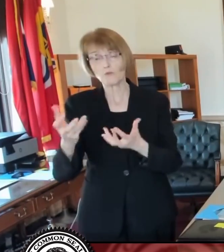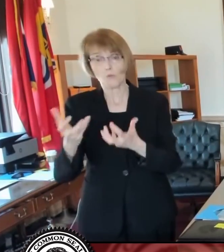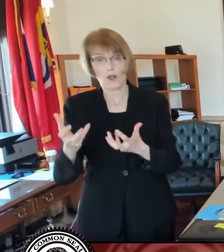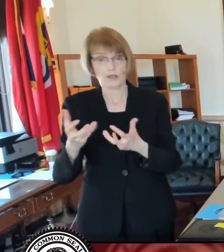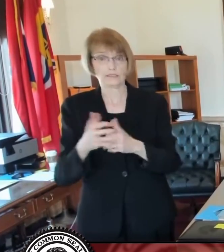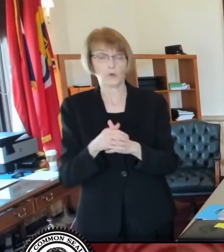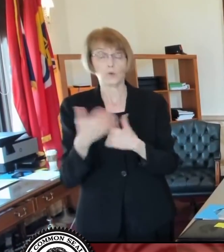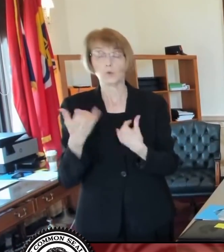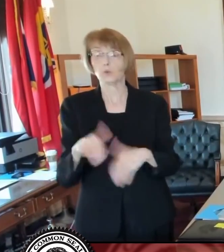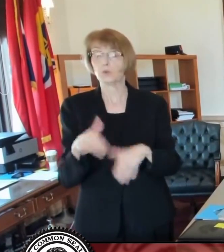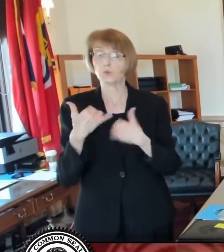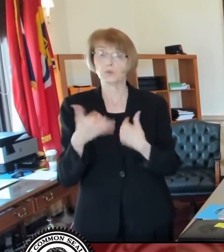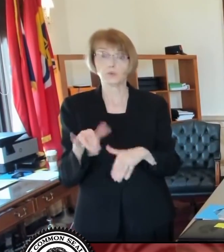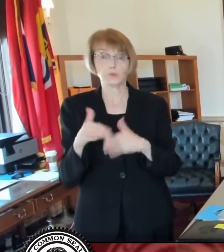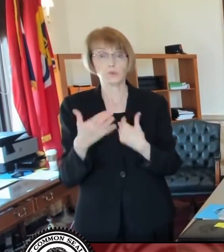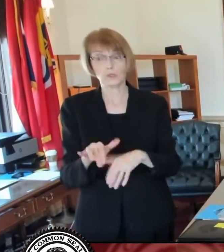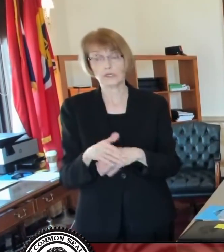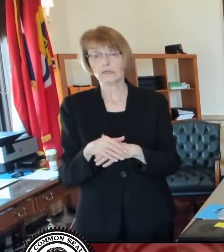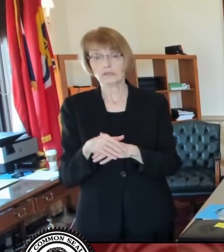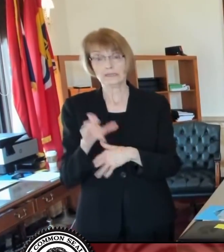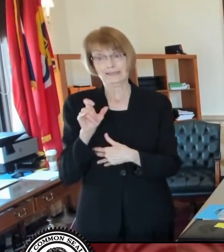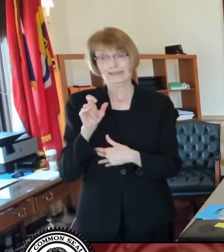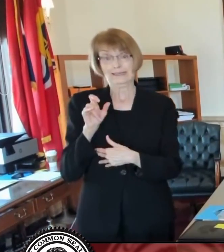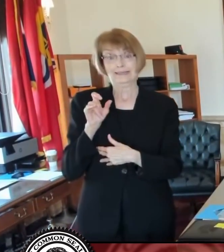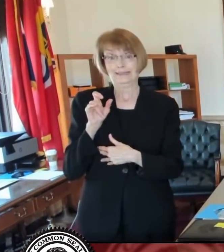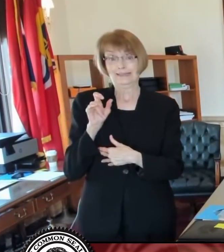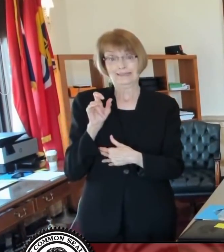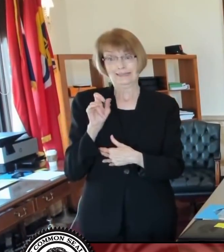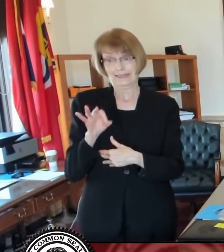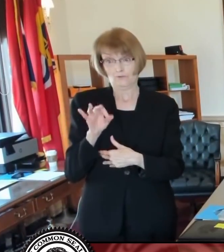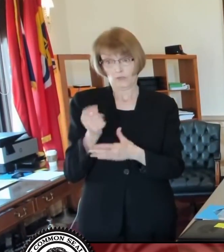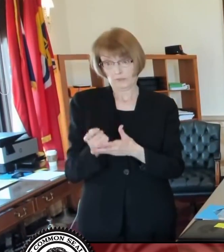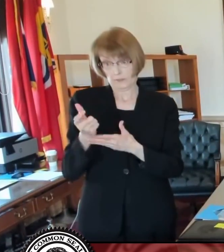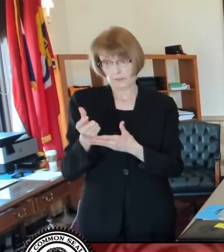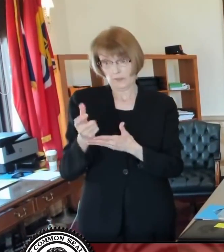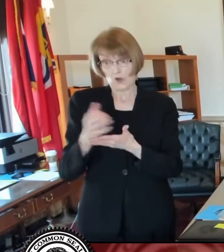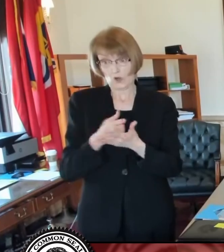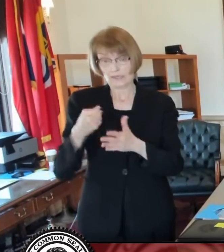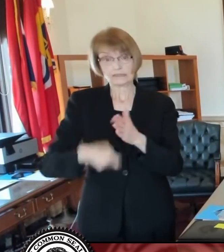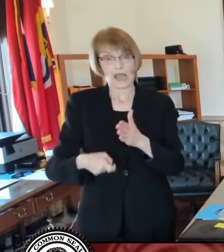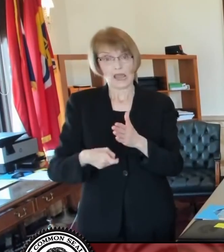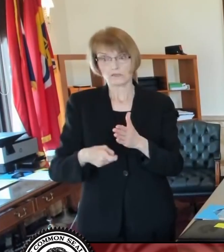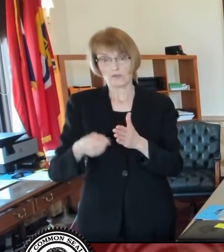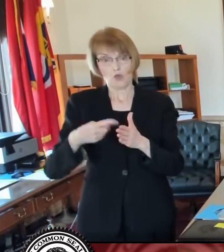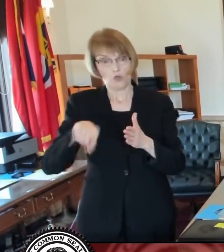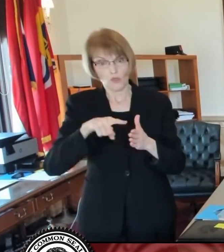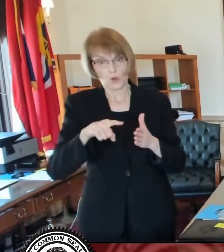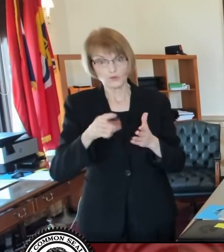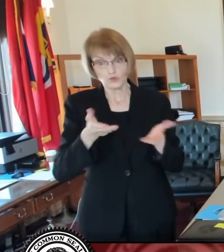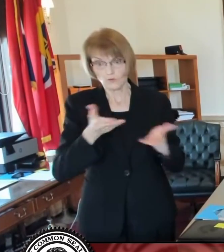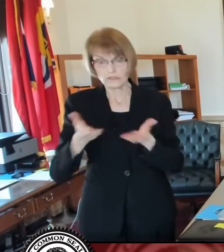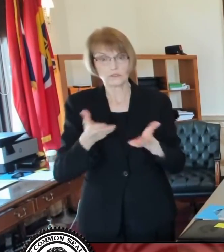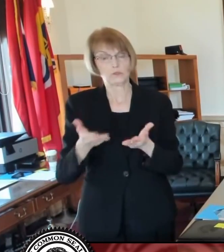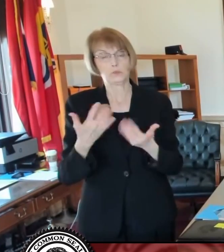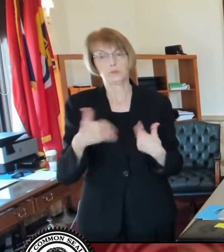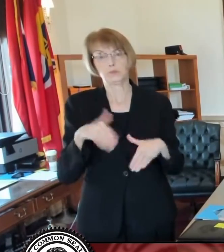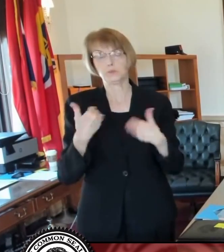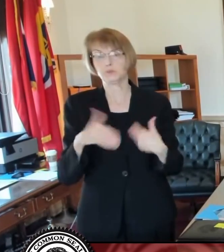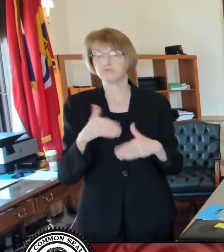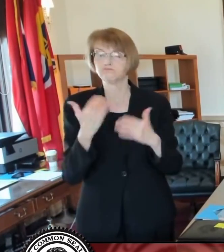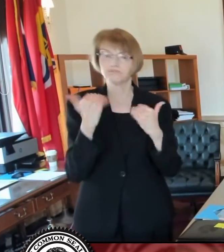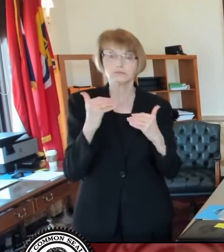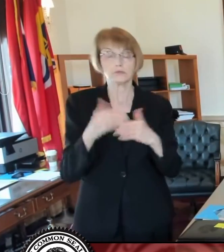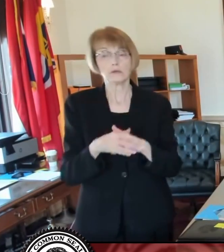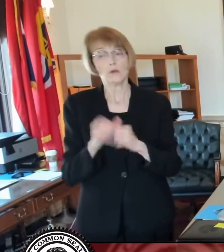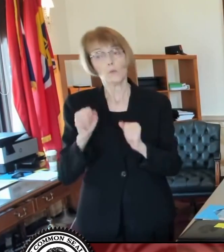be tremendously affected if we got rid of the earnings tax. Now, some people say, well, we could replace the